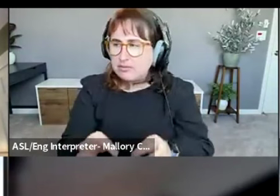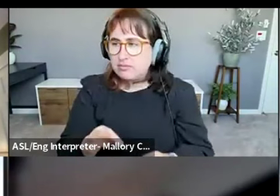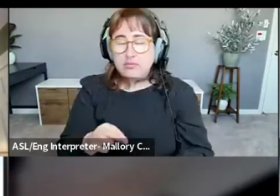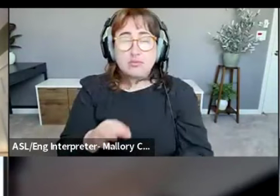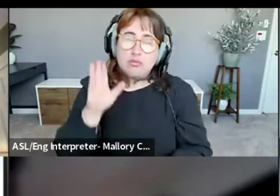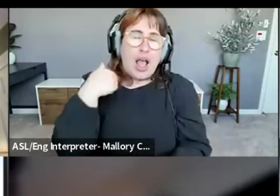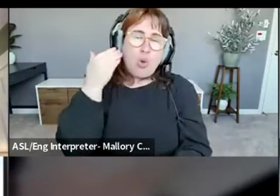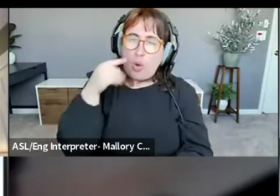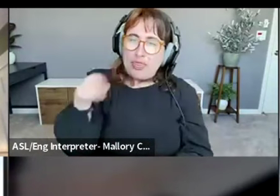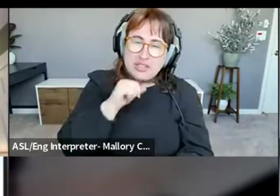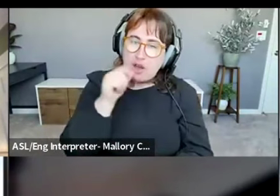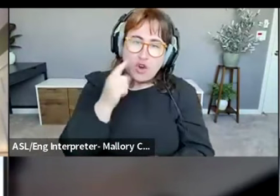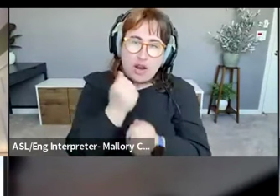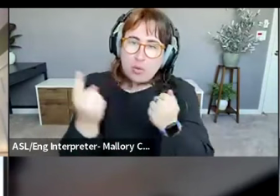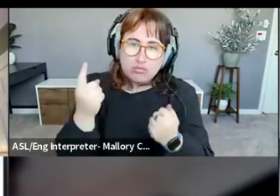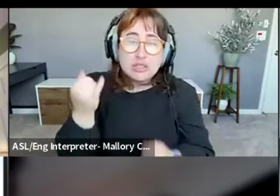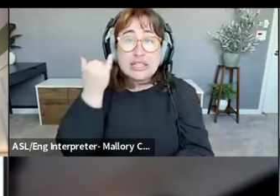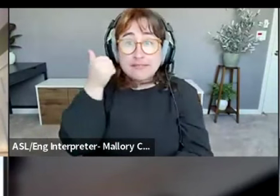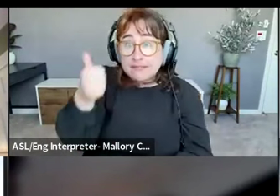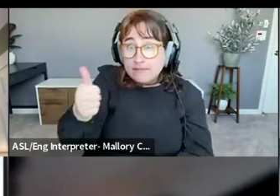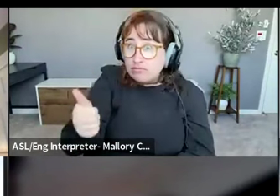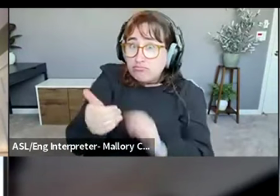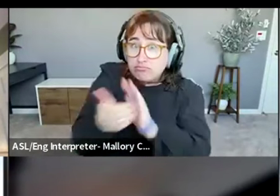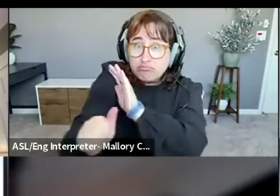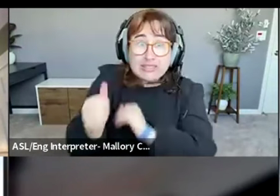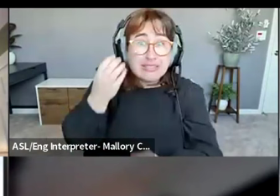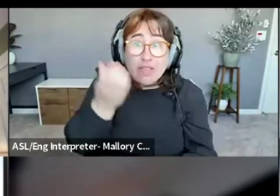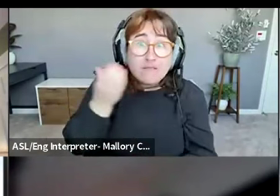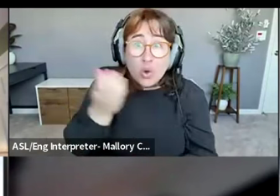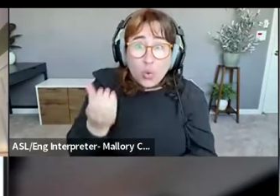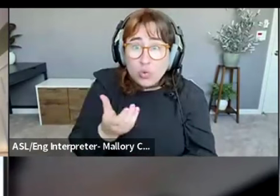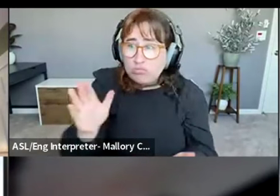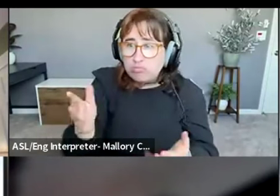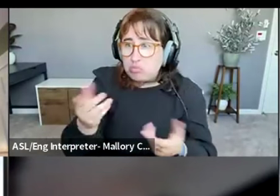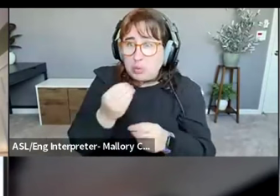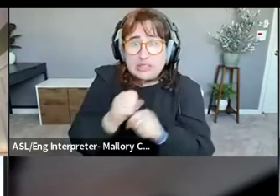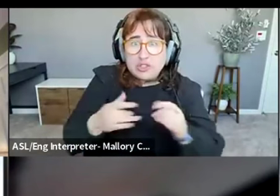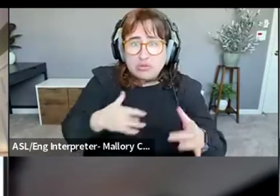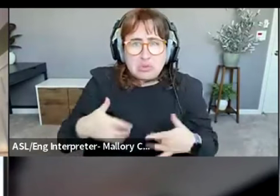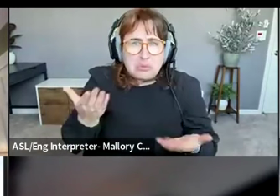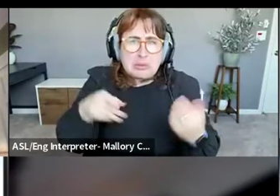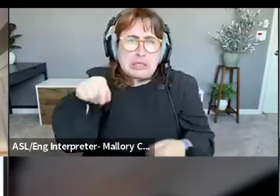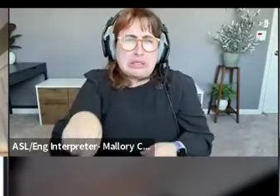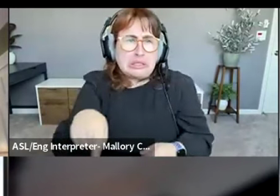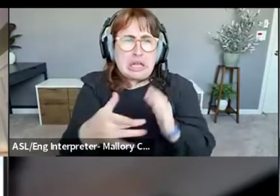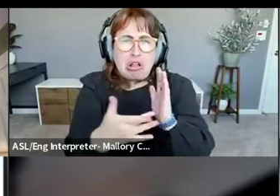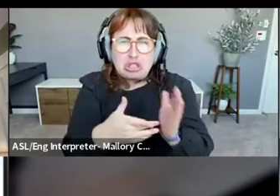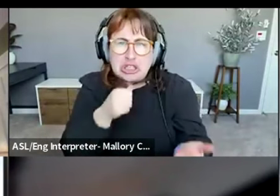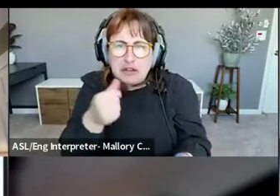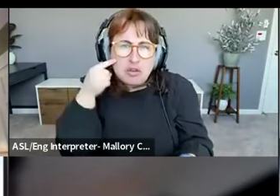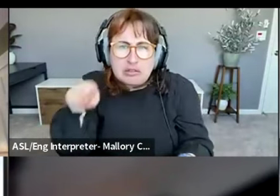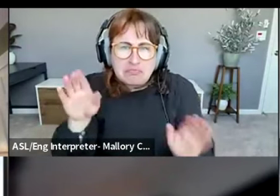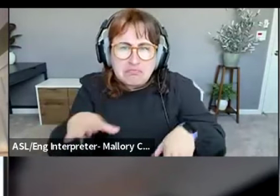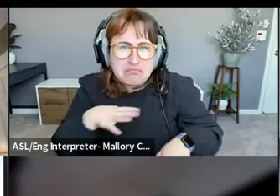not for everyone. If someone is using a cell phone well and they don't have any safety concerns, it probably wouldn't be the